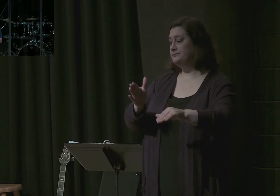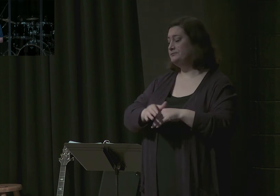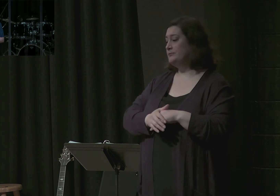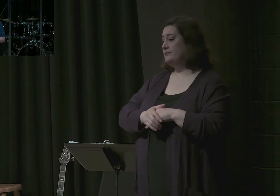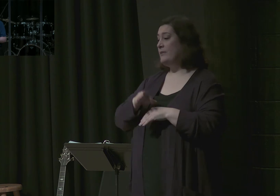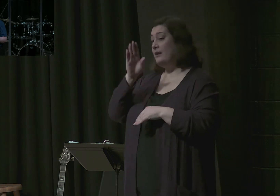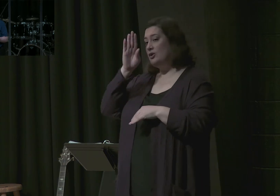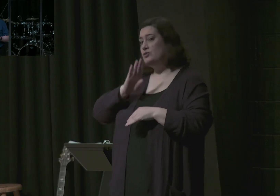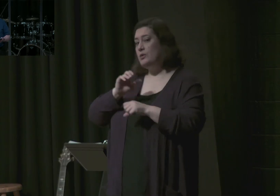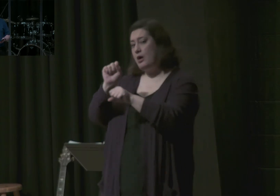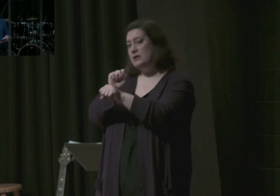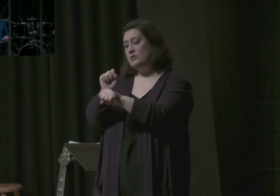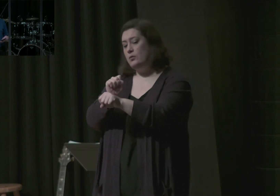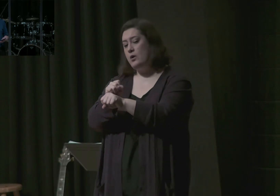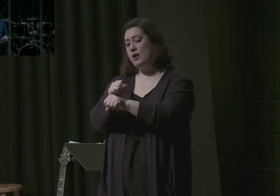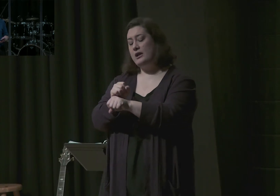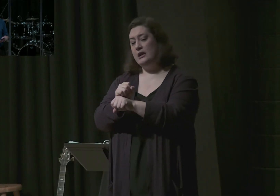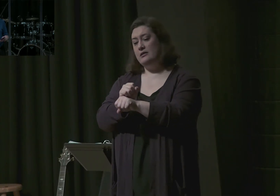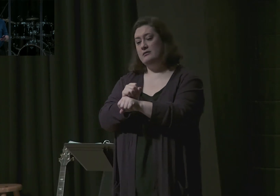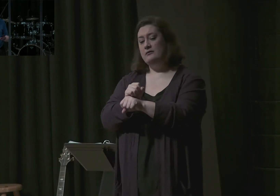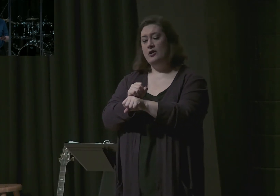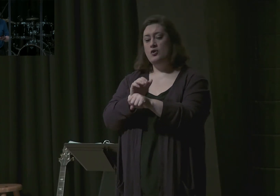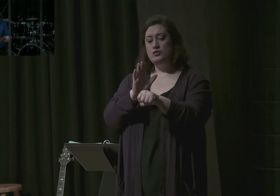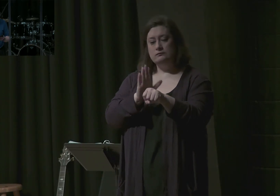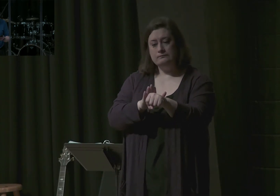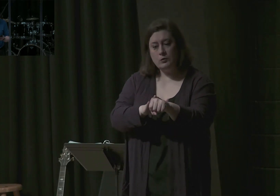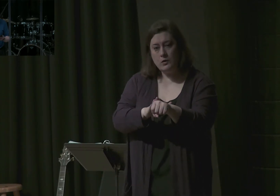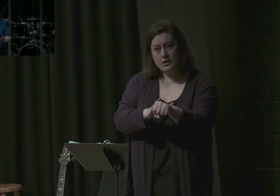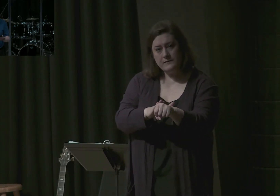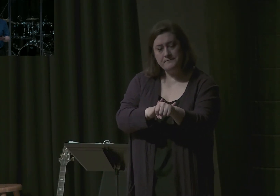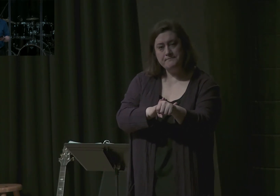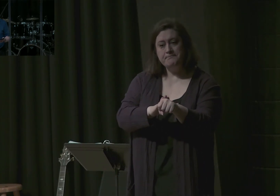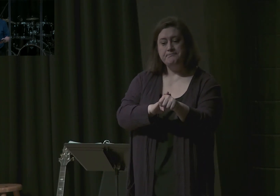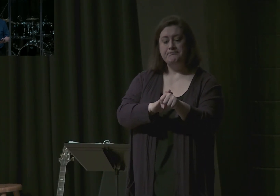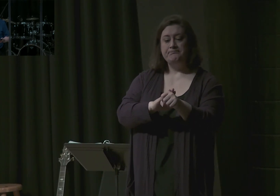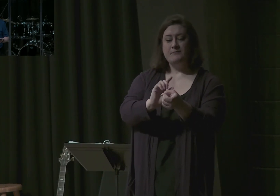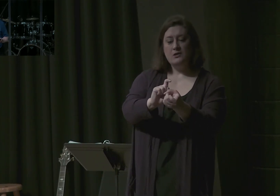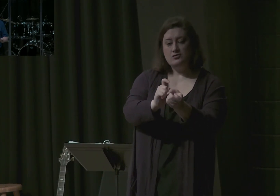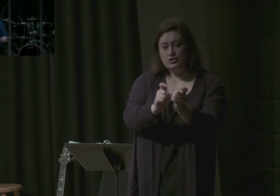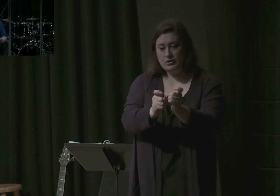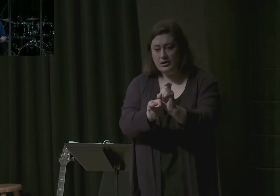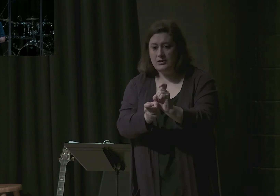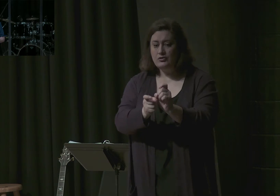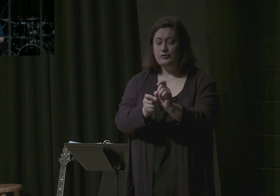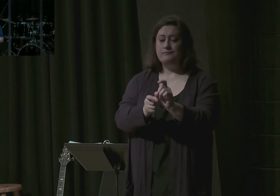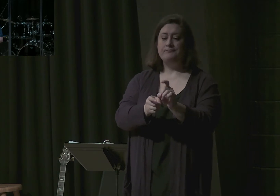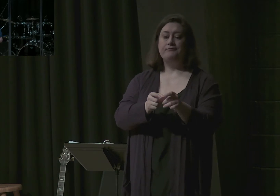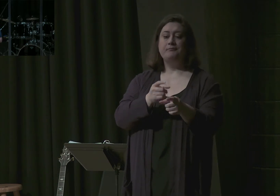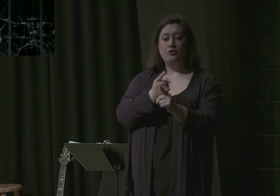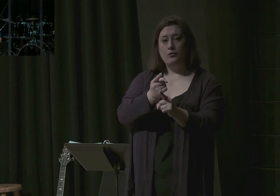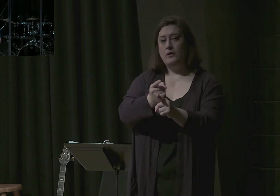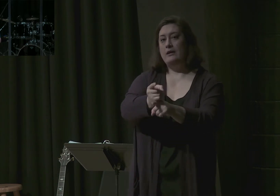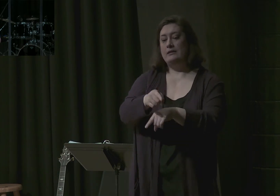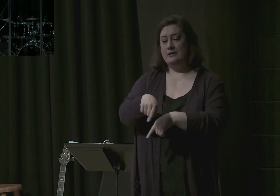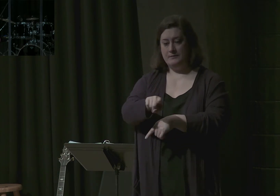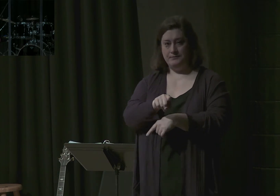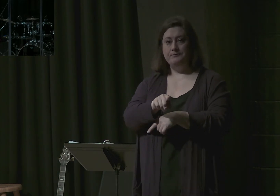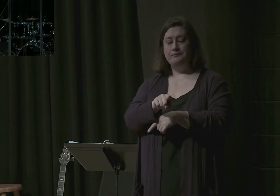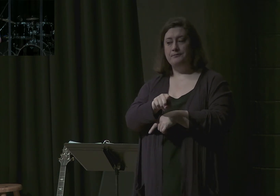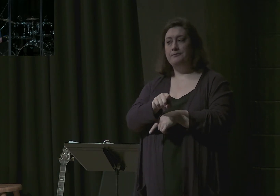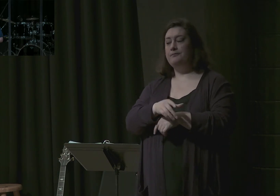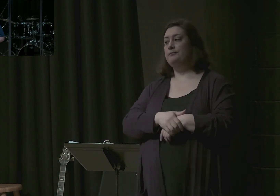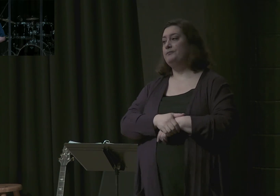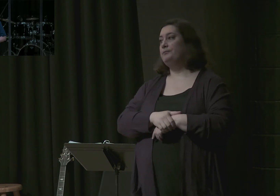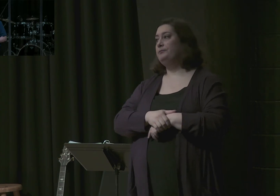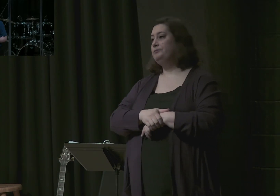is at work to both chasten and bless Jacob at the very same time through the